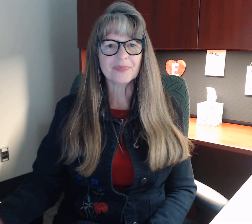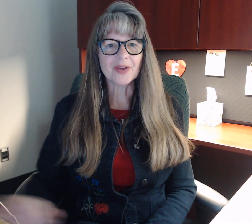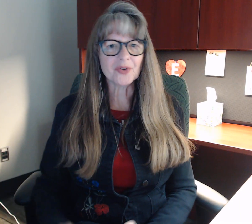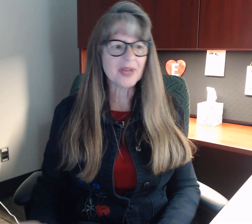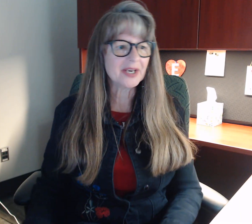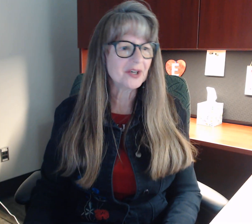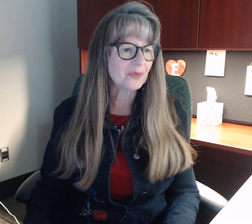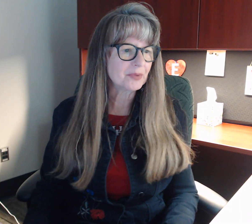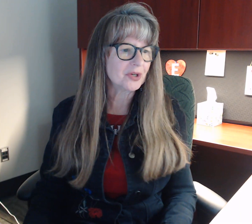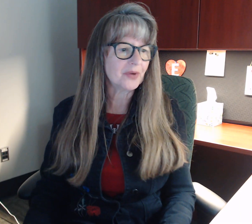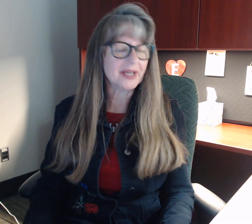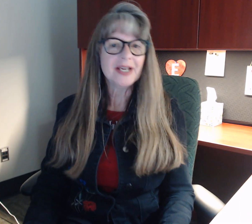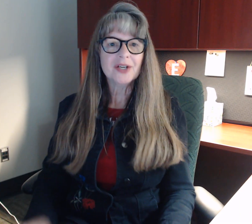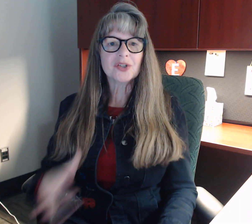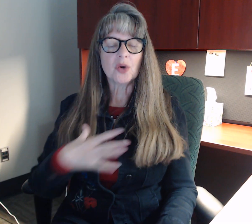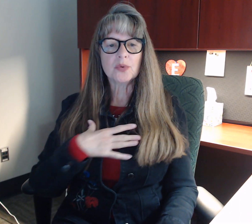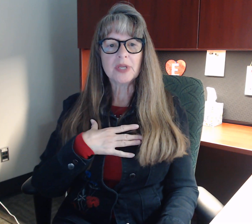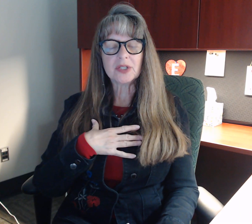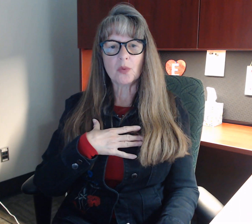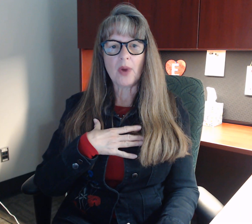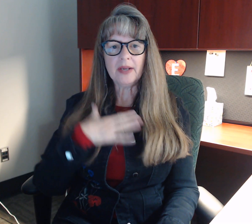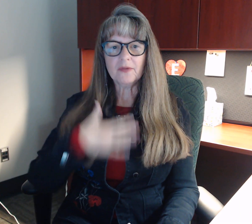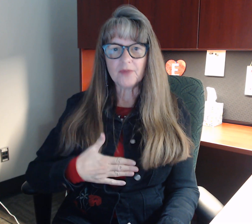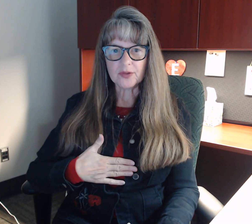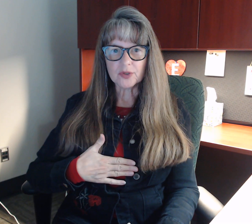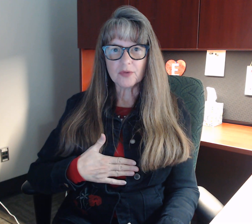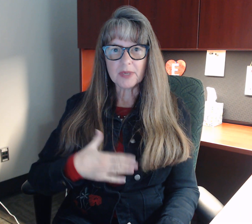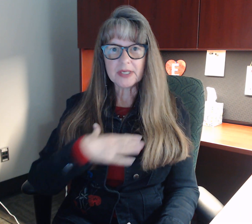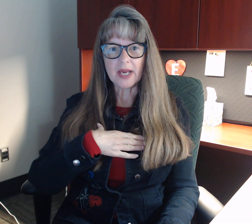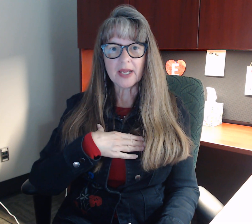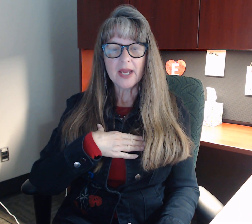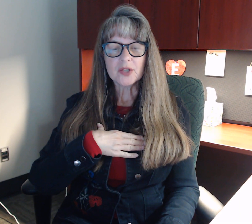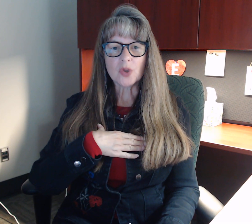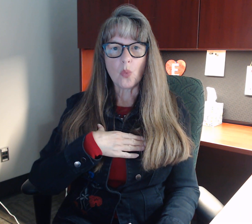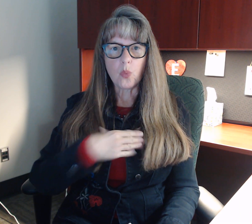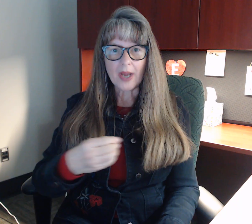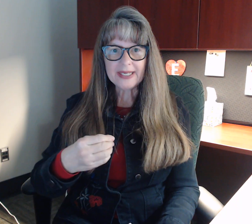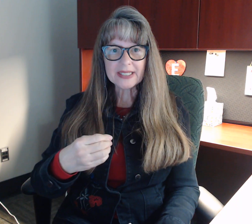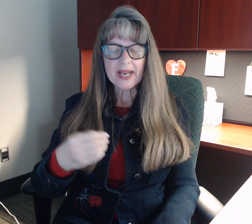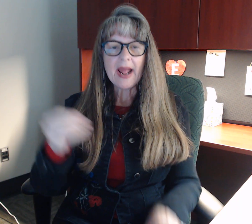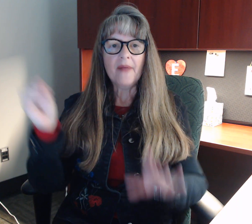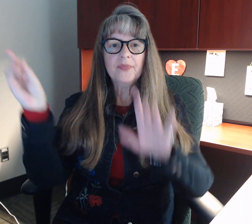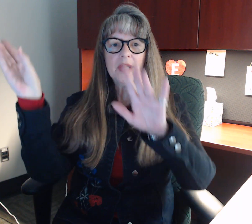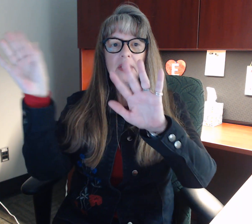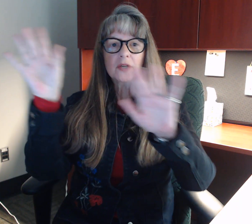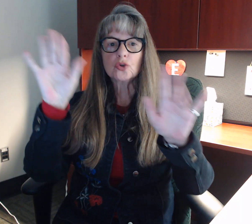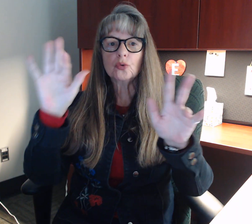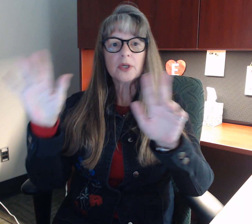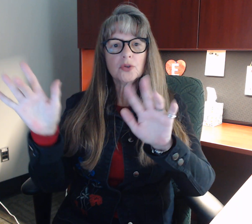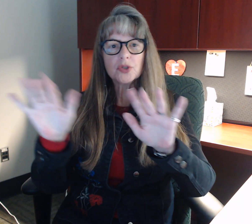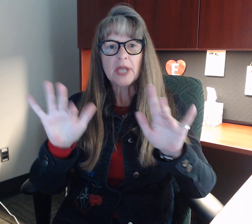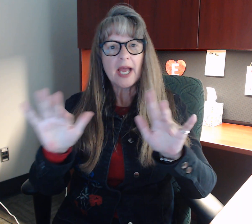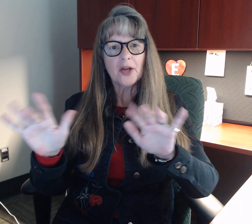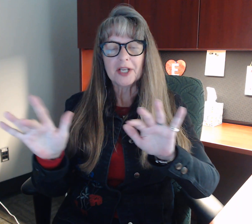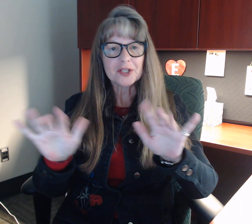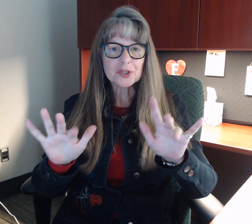sorry, I had an interruption. Okay, so is the white feathers from a duck. So white, and then it trickles down, unless it's a